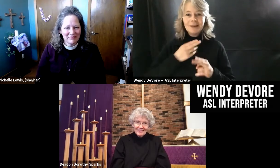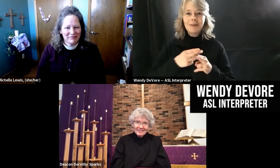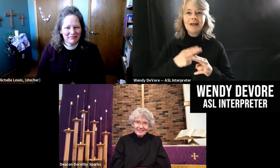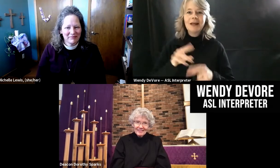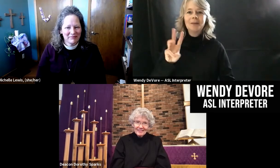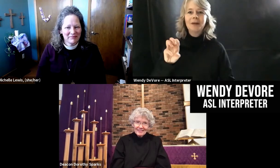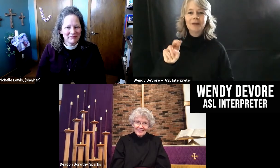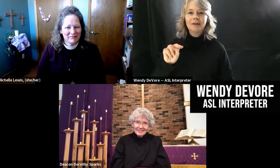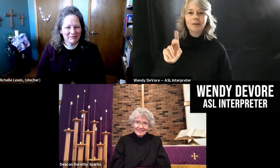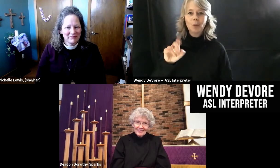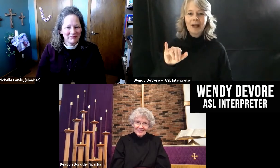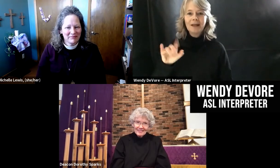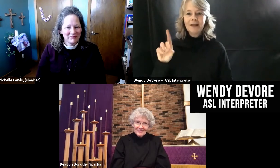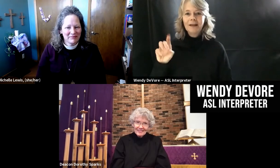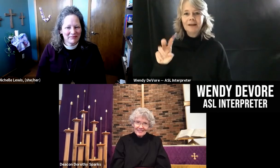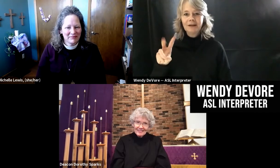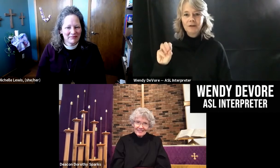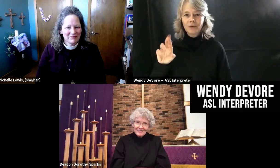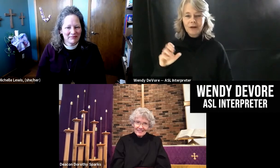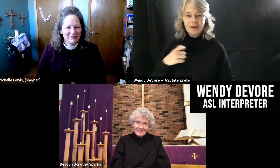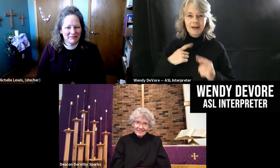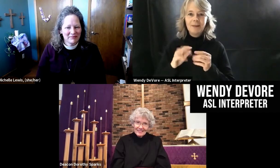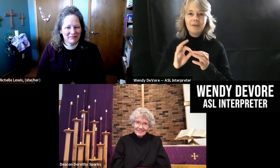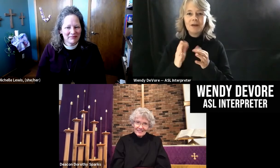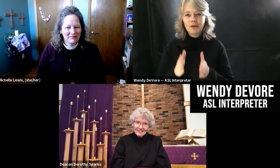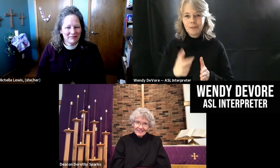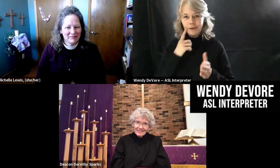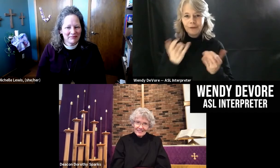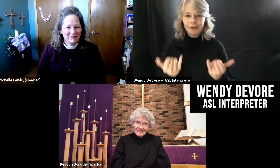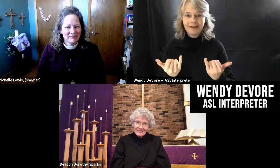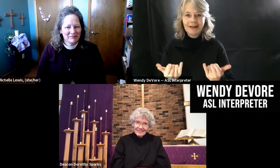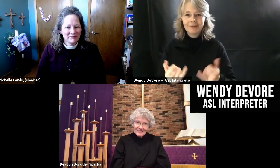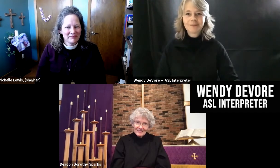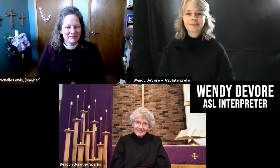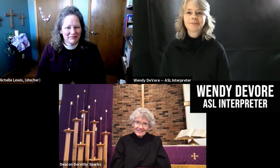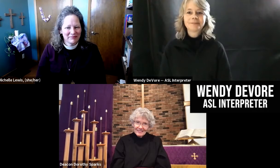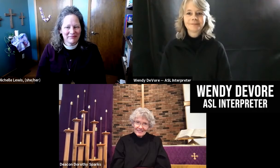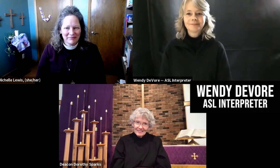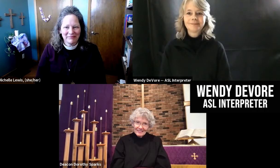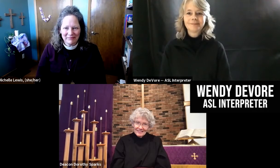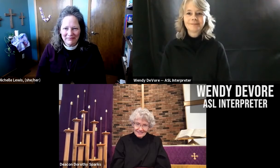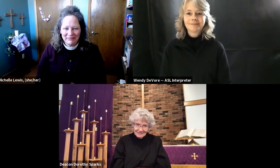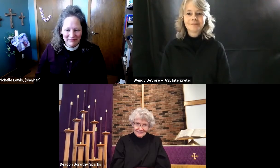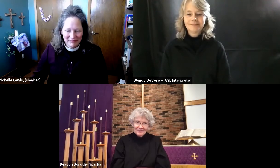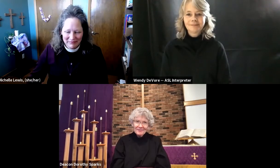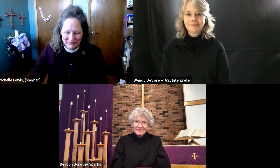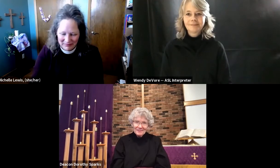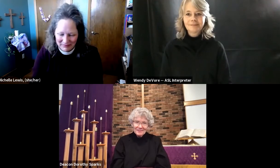Hello, and my name is Wendy DeVore, and I'm the interpreter for today.